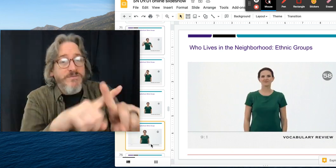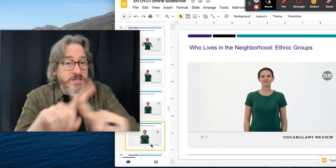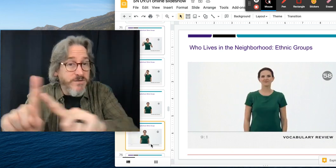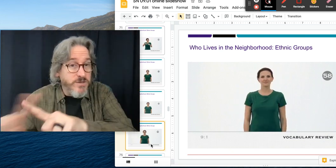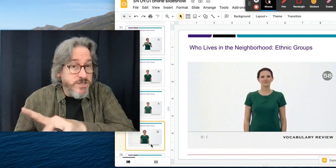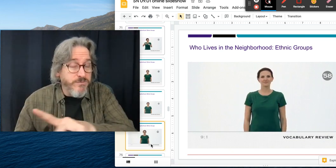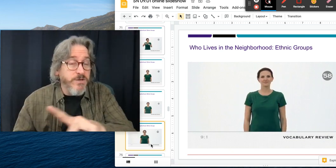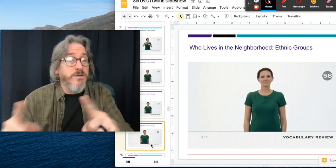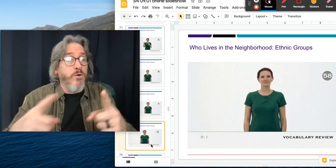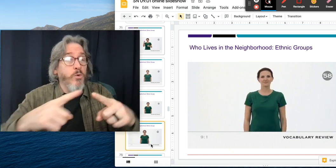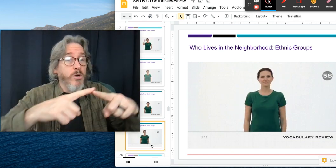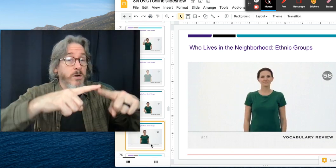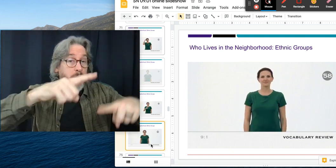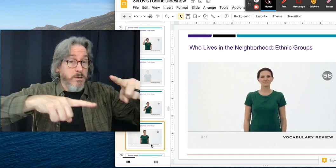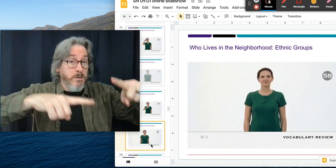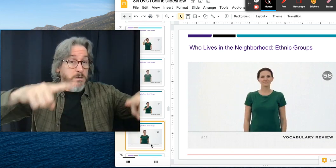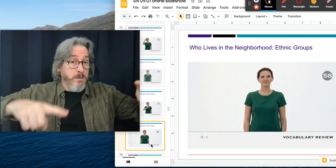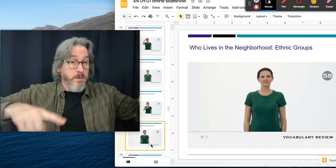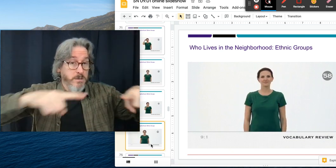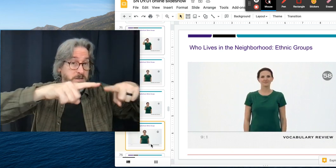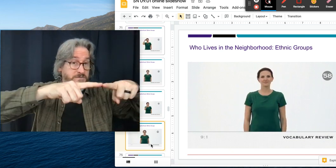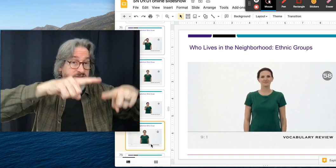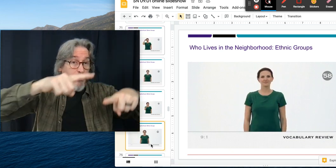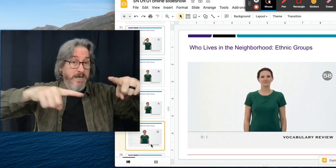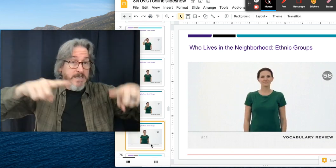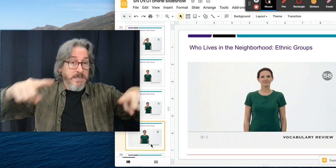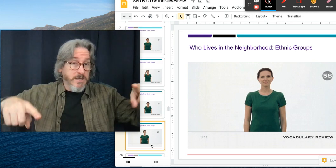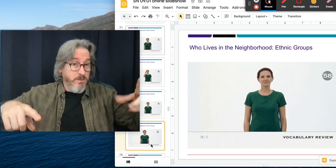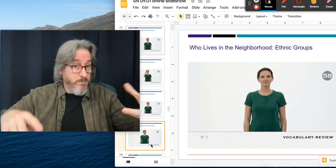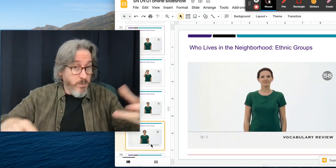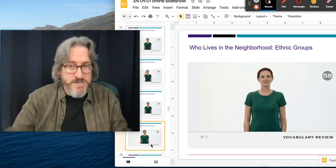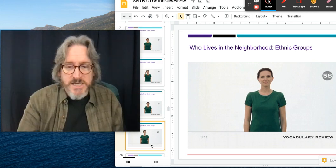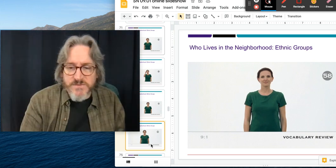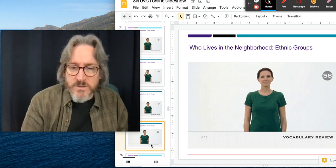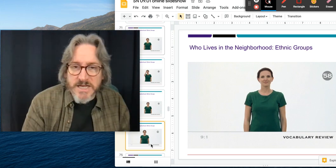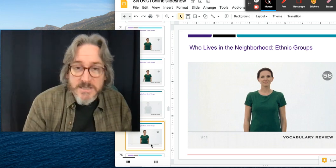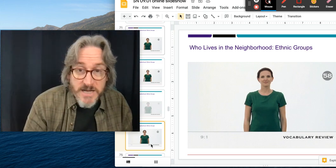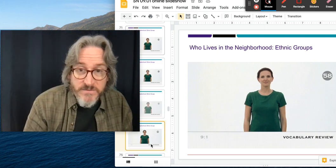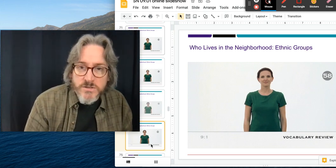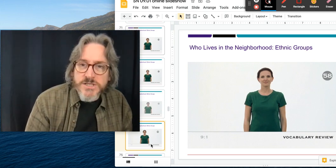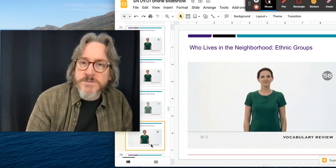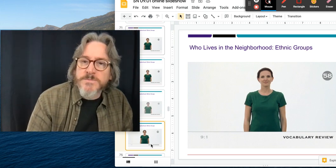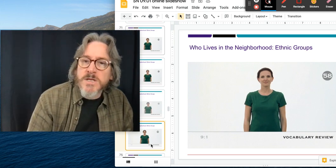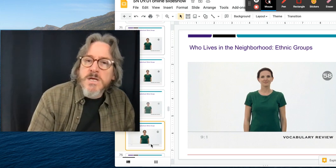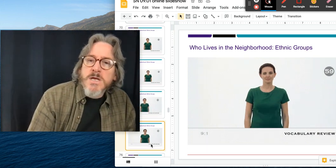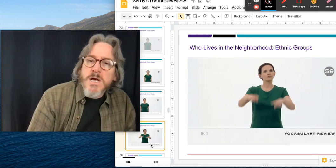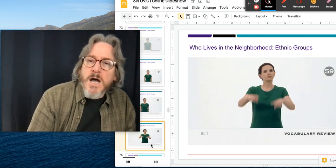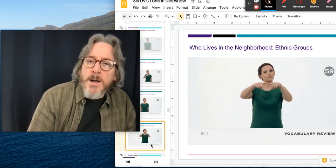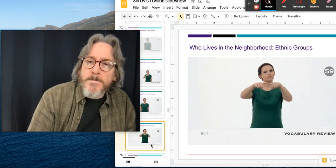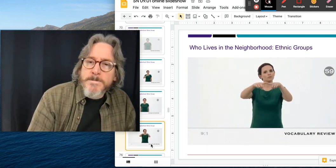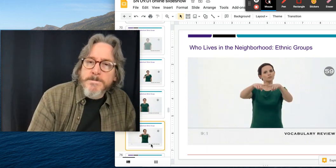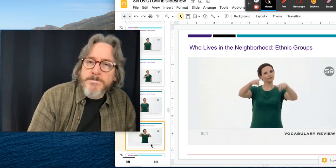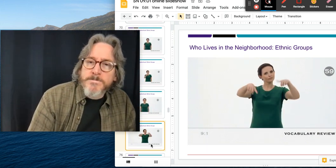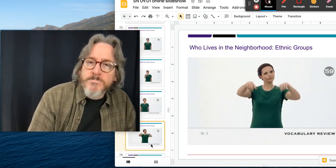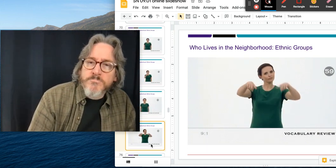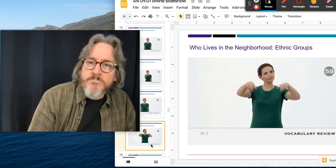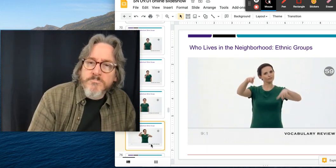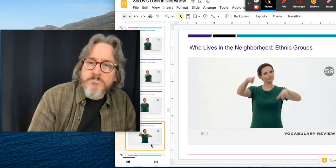so different, or like varied. Both signs for like diverse.